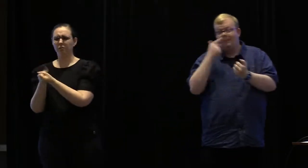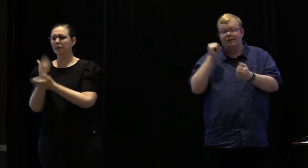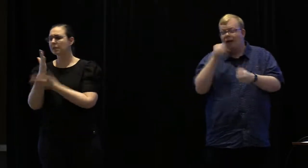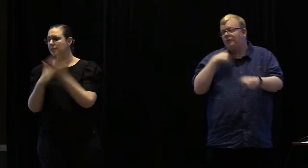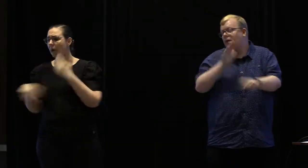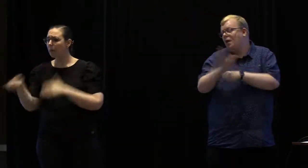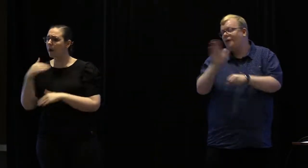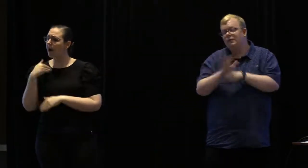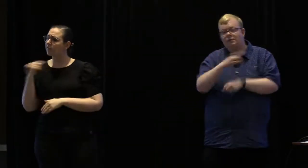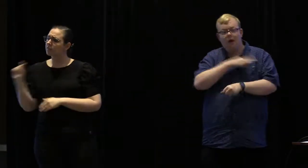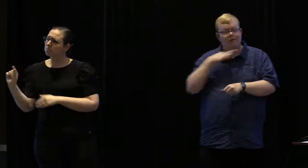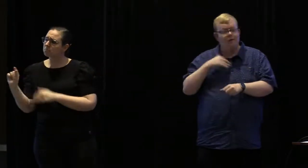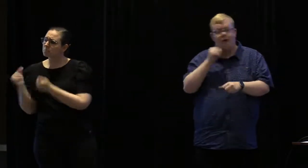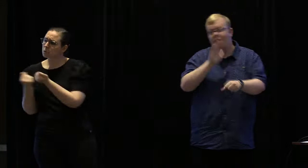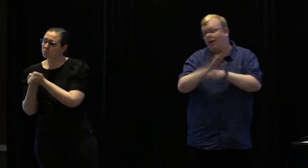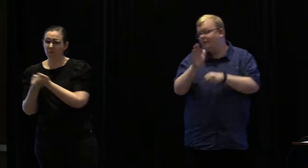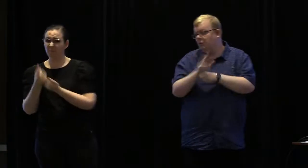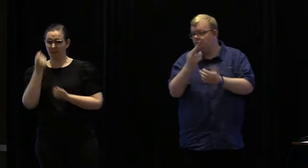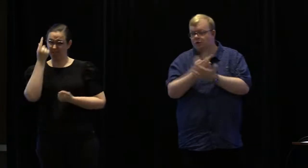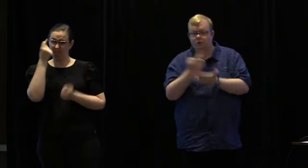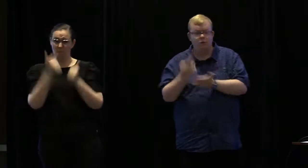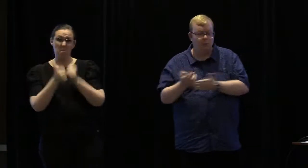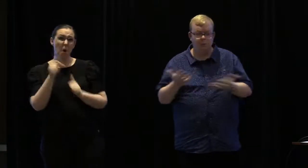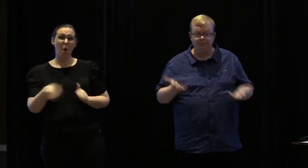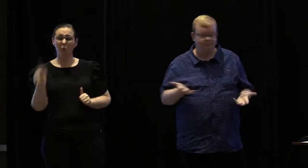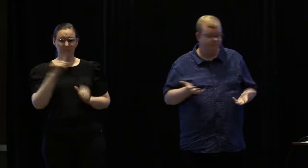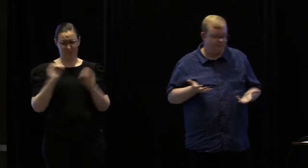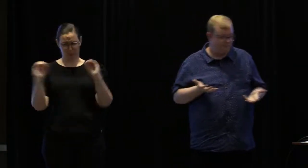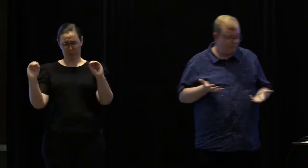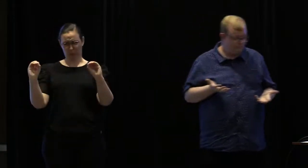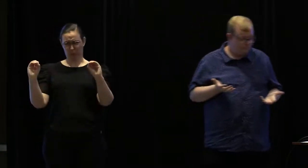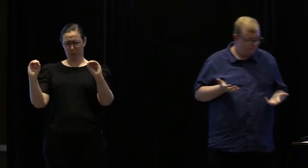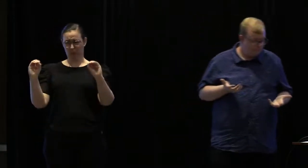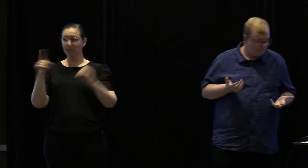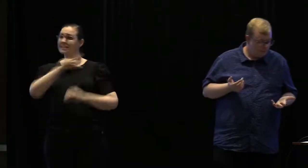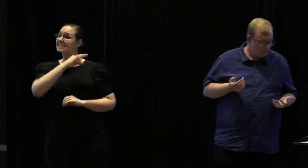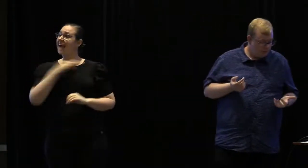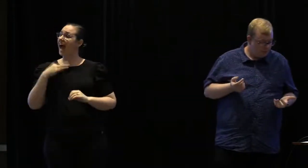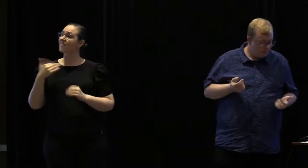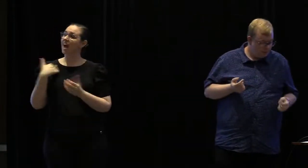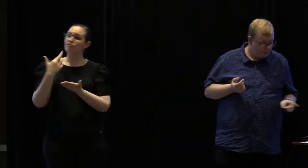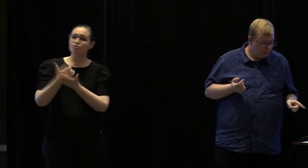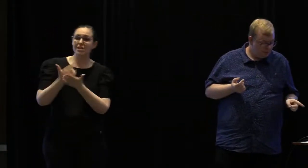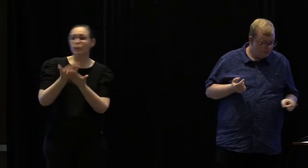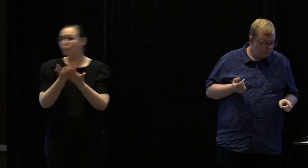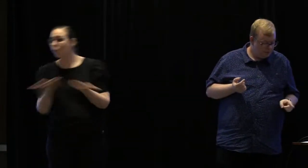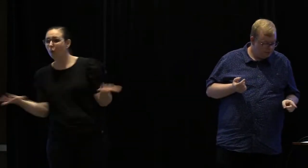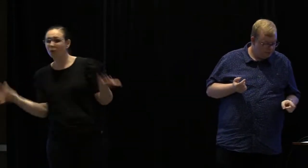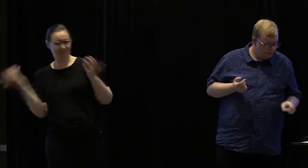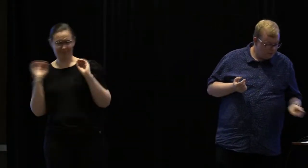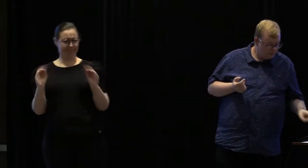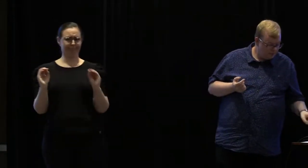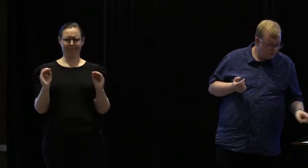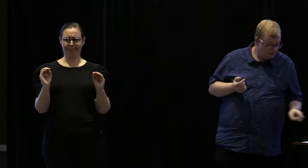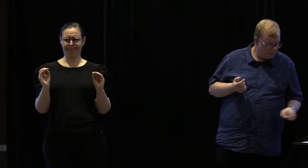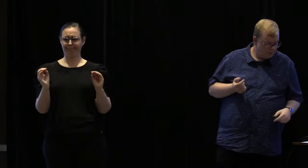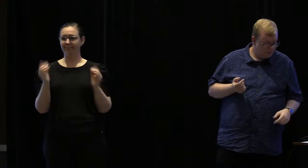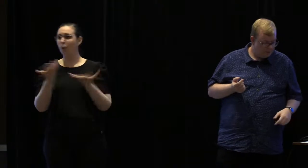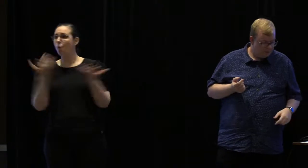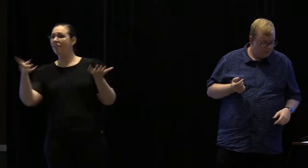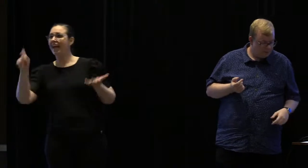Most are getting very little support and some none at all. There are not enough staff and resources to provide them with the support that they need.